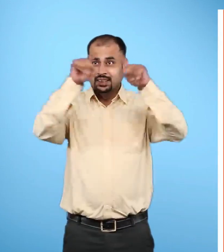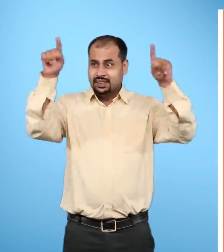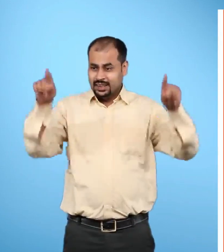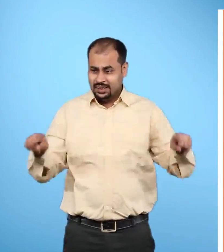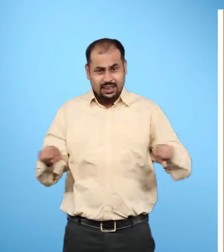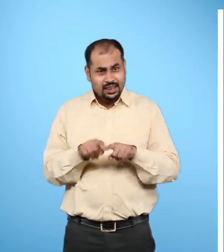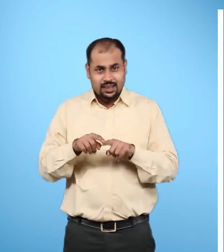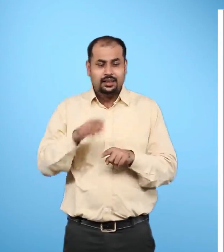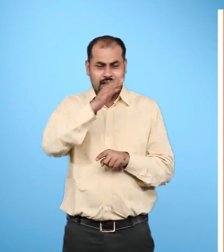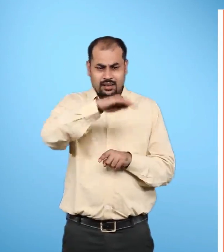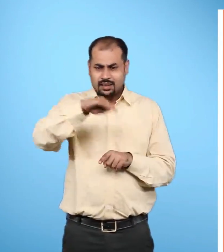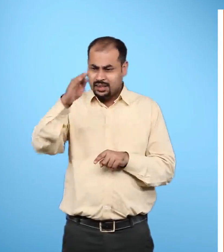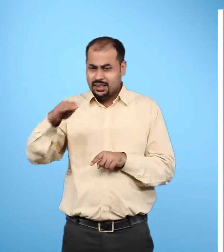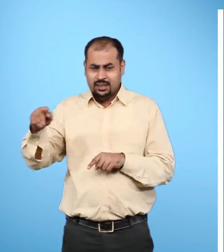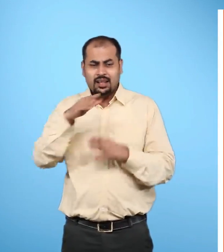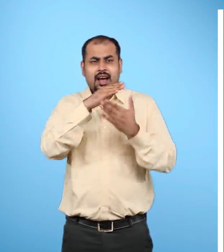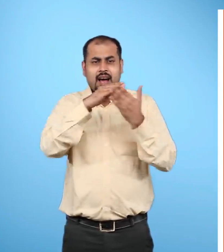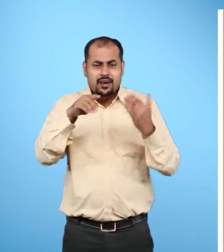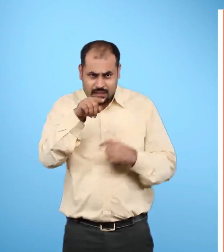"Is this shape half of the big rectangle?"